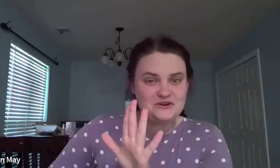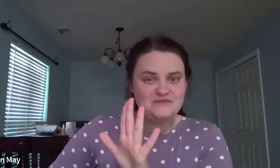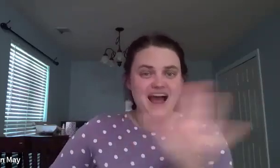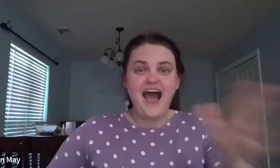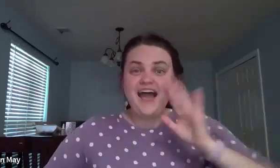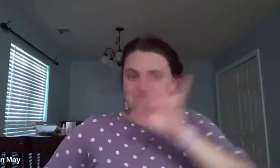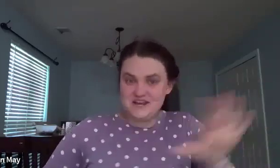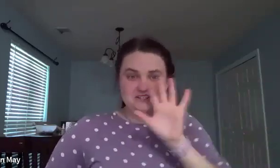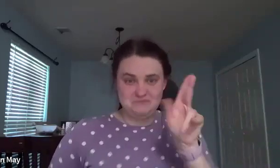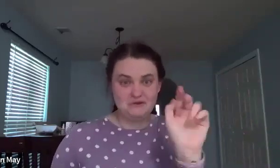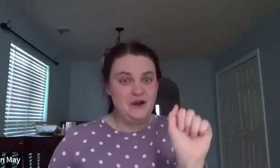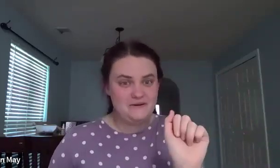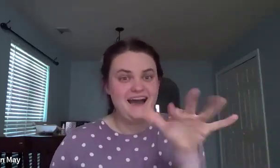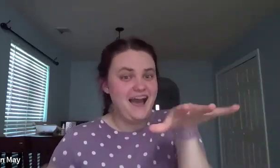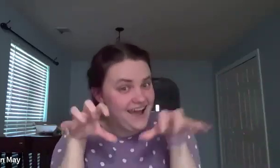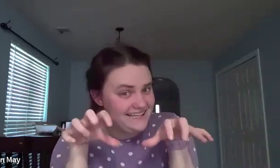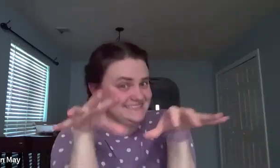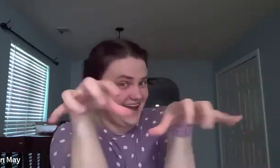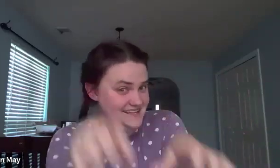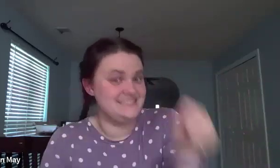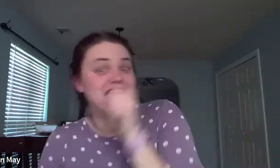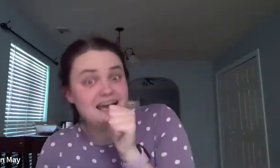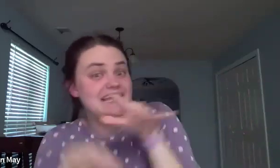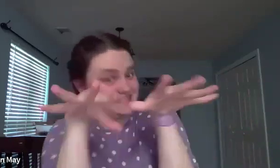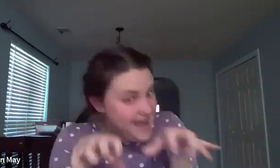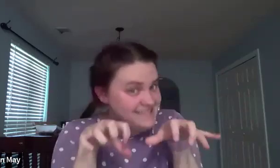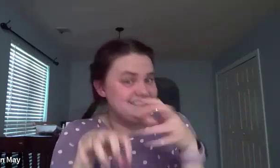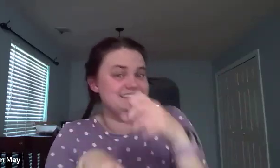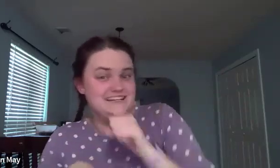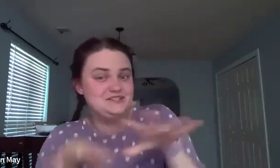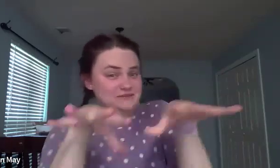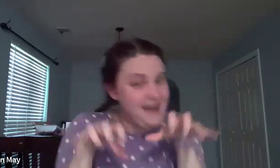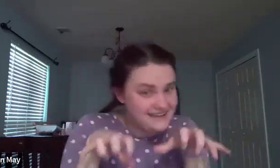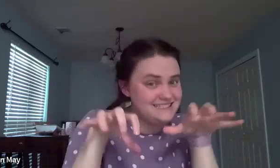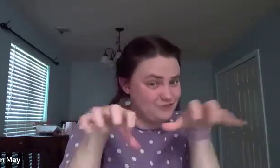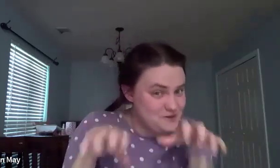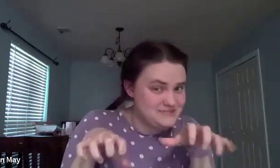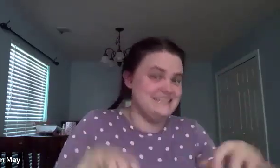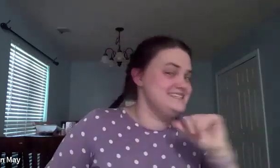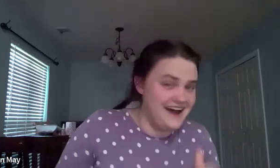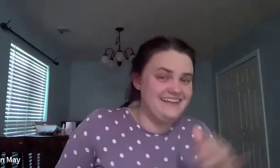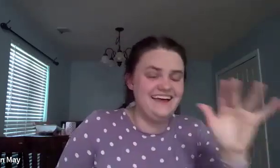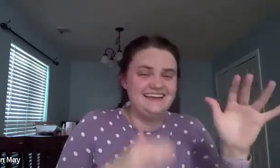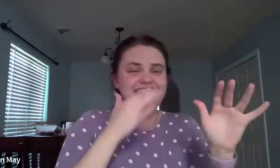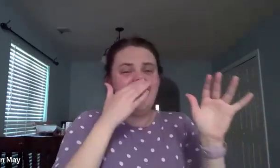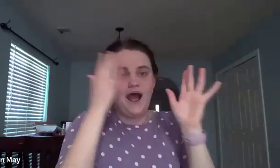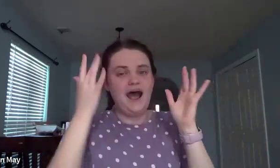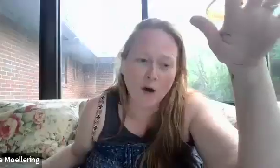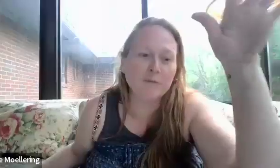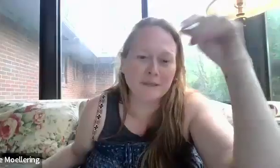homeroom, I finger spelled Kona Ice. It's ice. It's ice cream ice. It's frozen. It's not like, Well, you're absolved, but